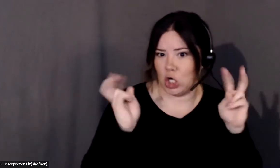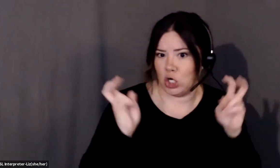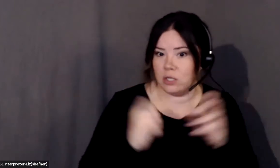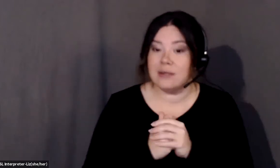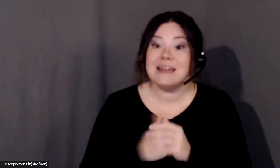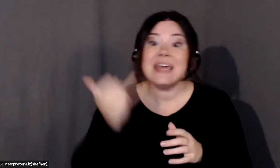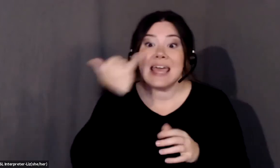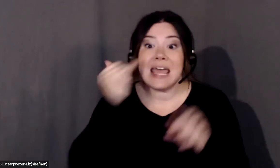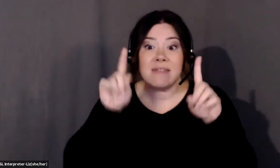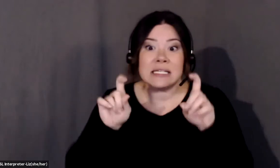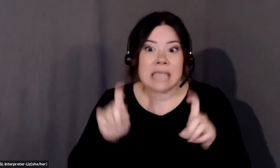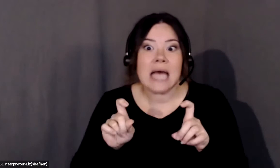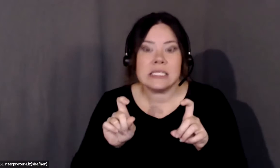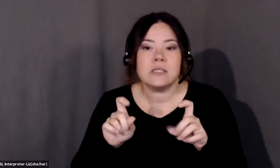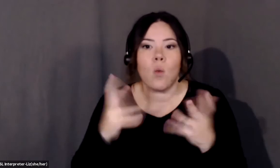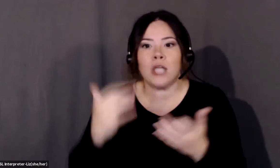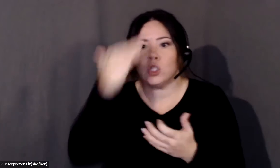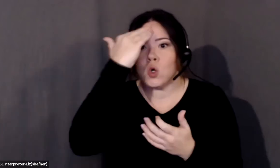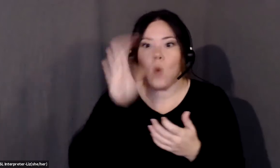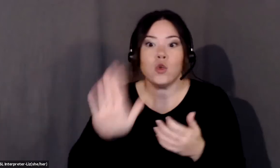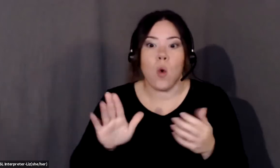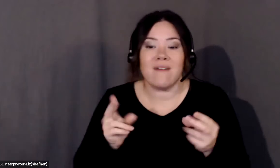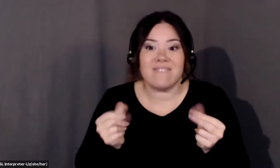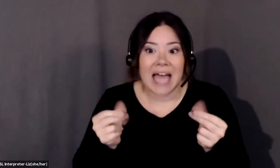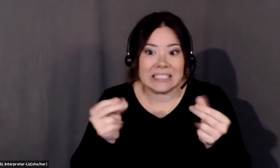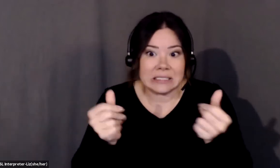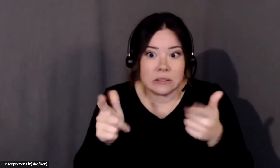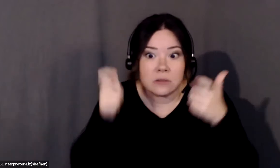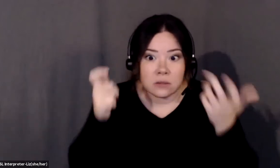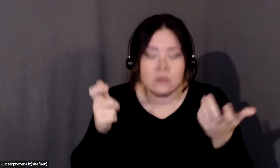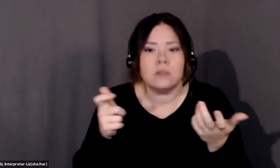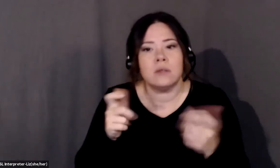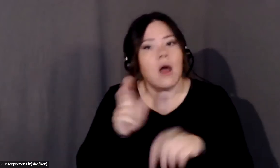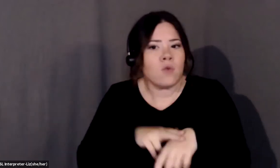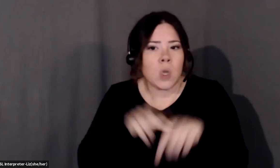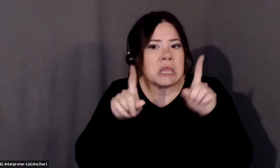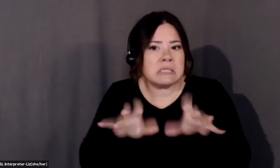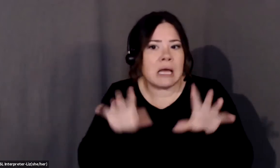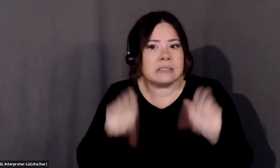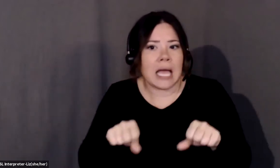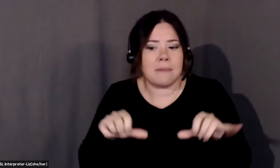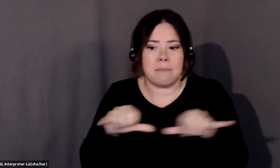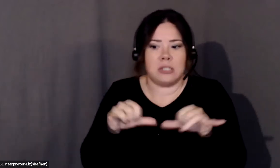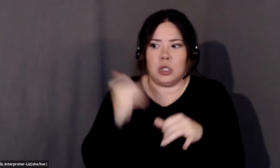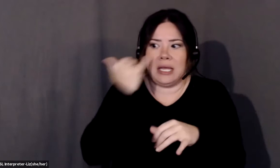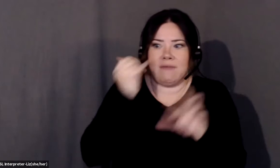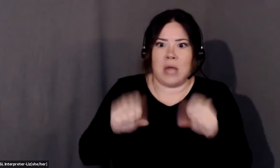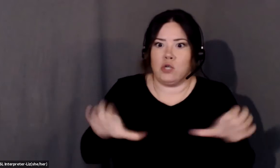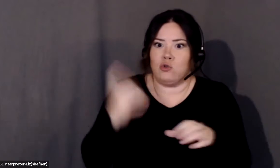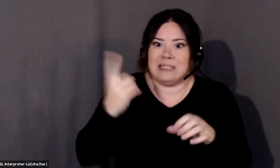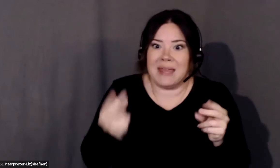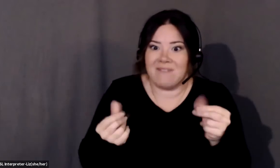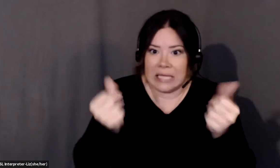how fast you can do something, the test can certainly measure how fast you can do something. And